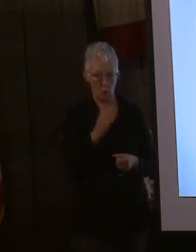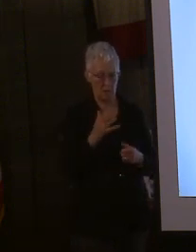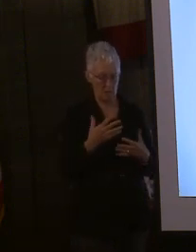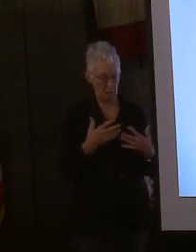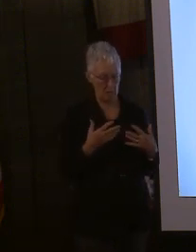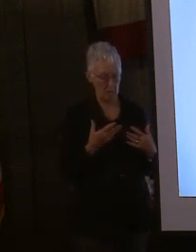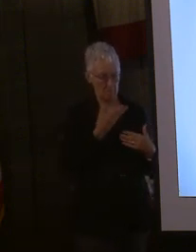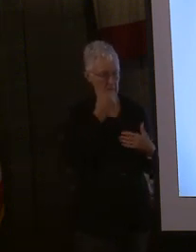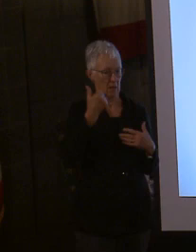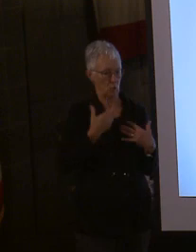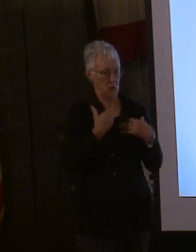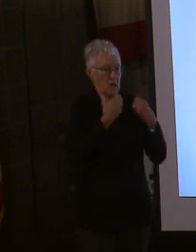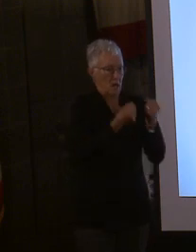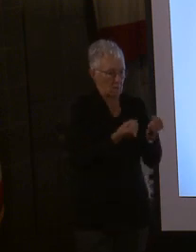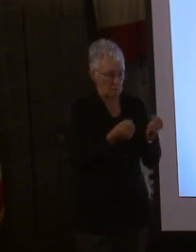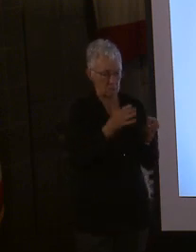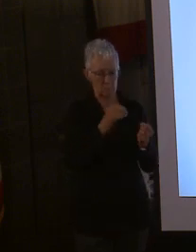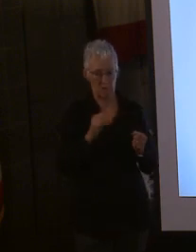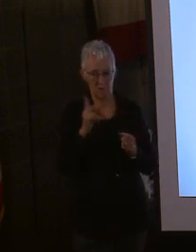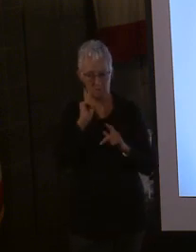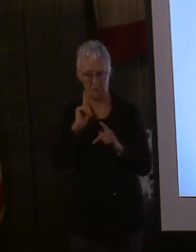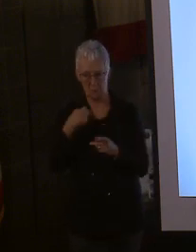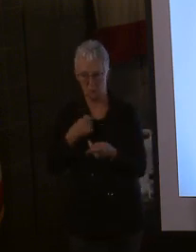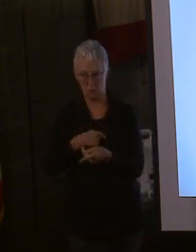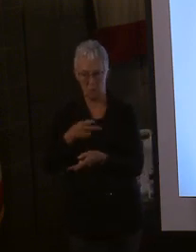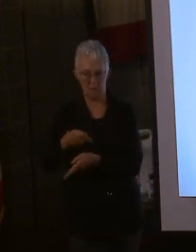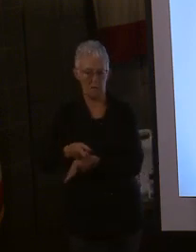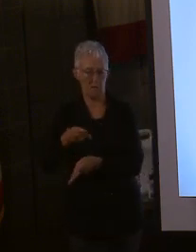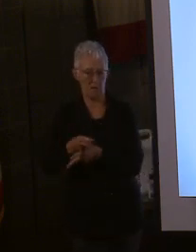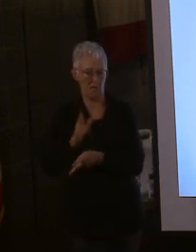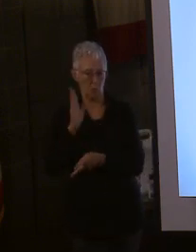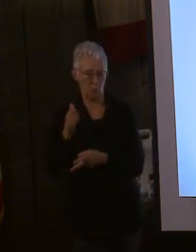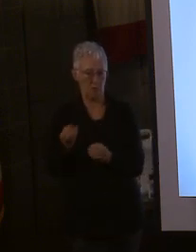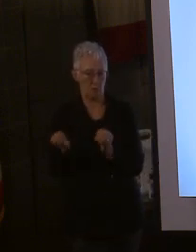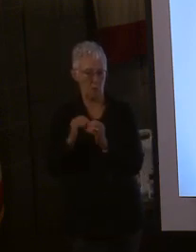will be healthier, and our communities will be stronger.